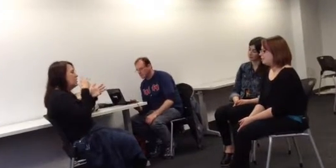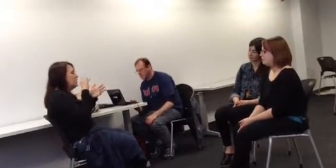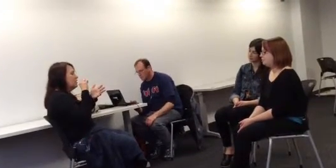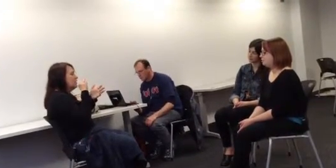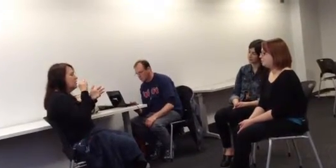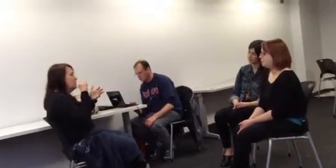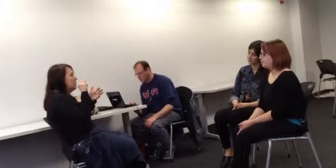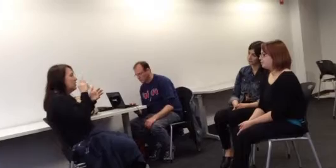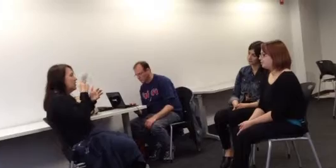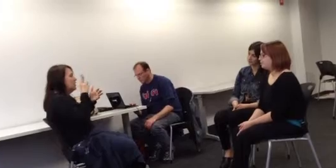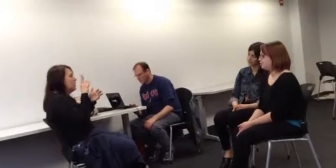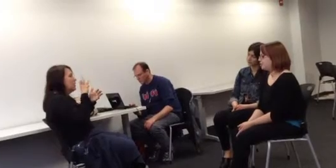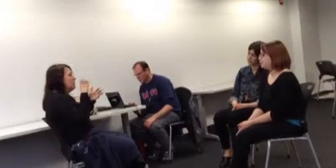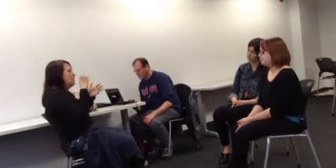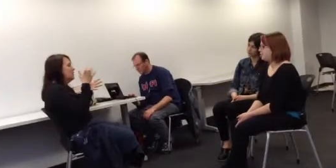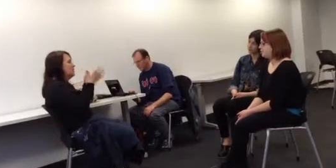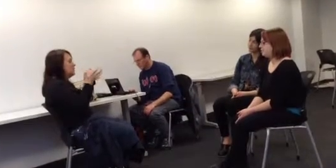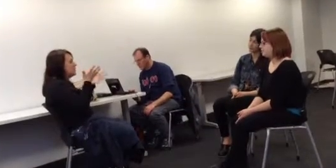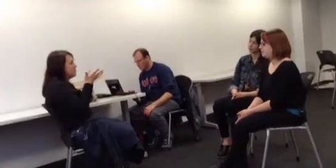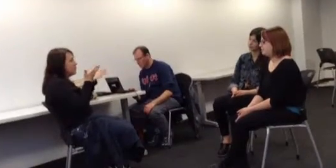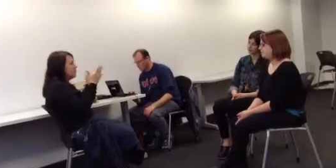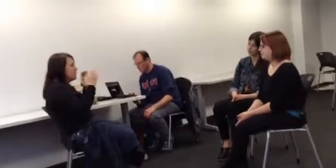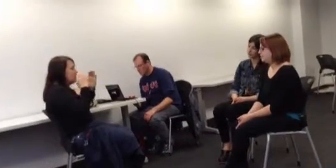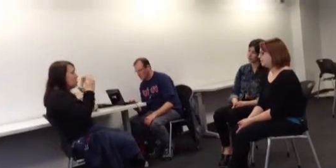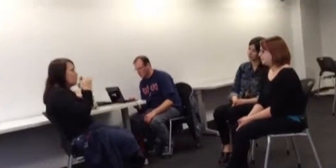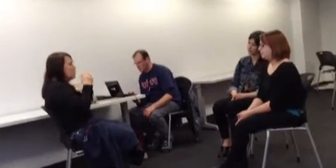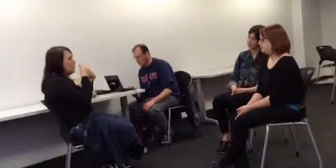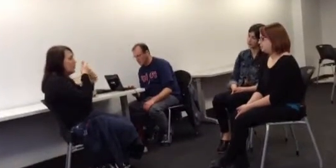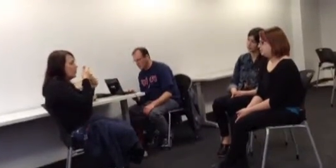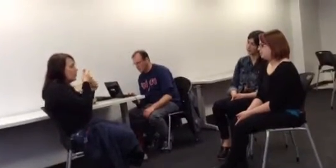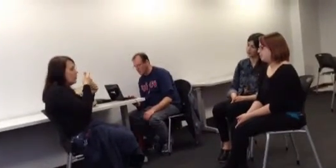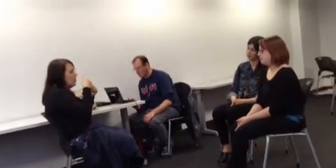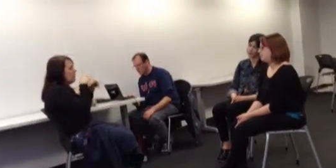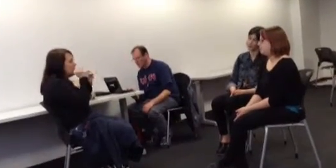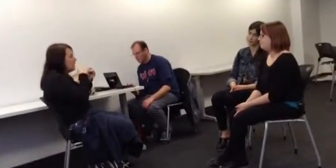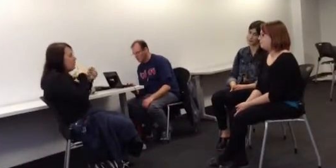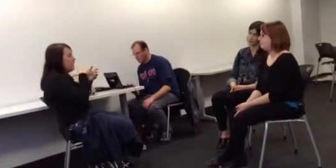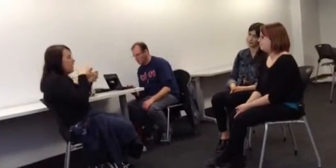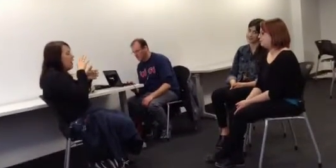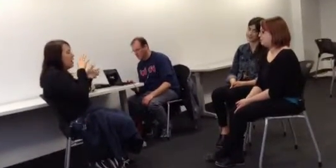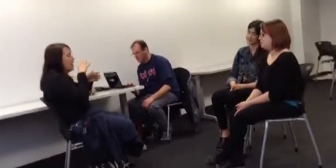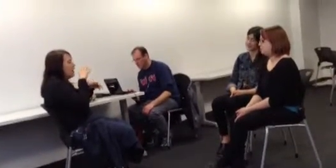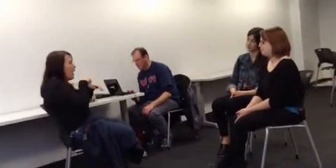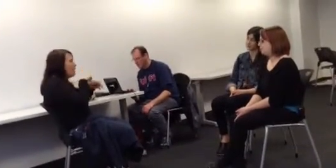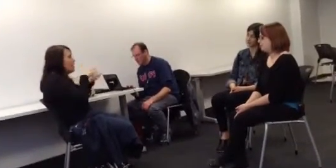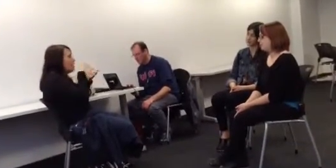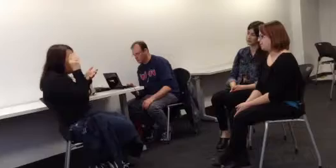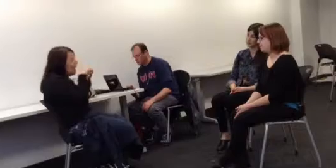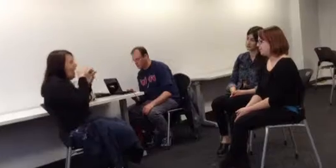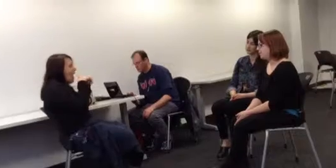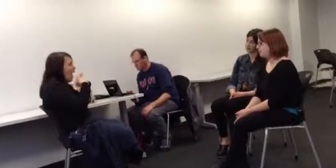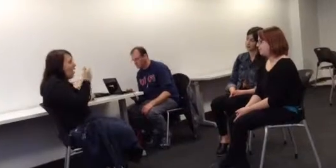She knew more like gestures to communicate, But so I she was sign- gestured to communicate with her.